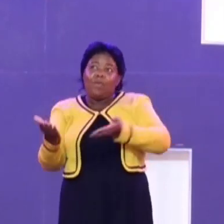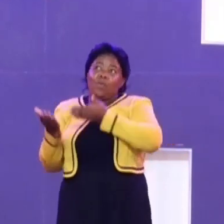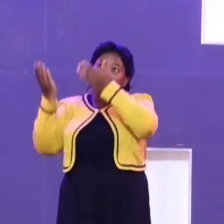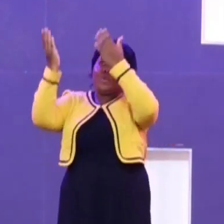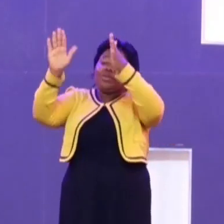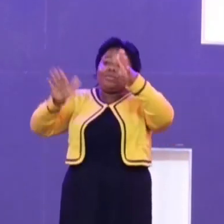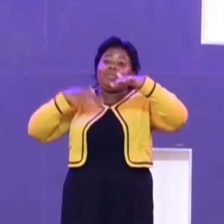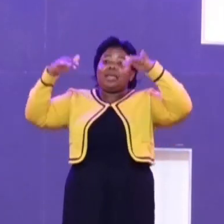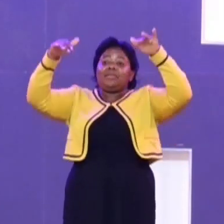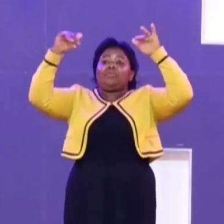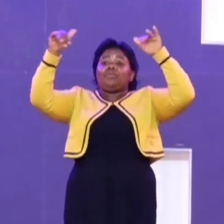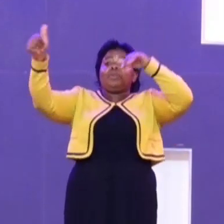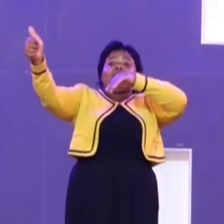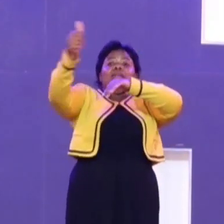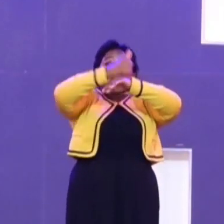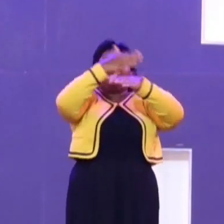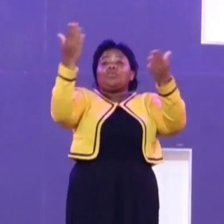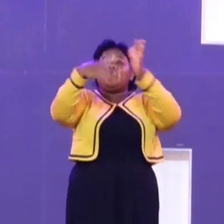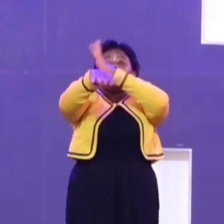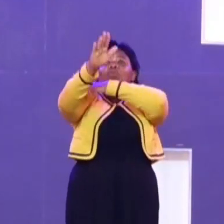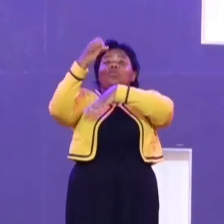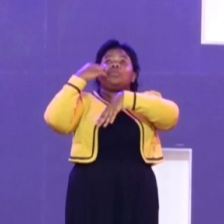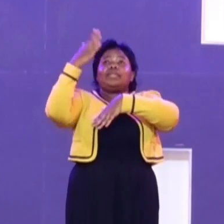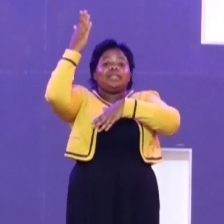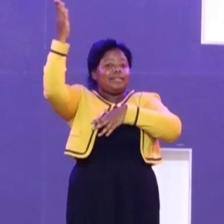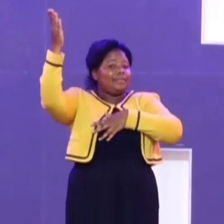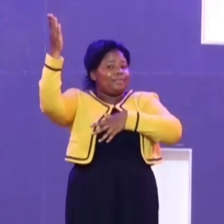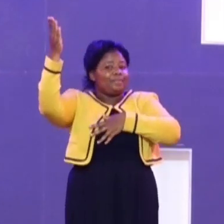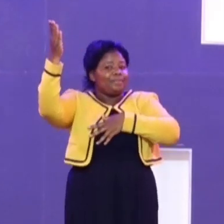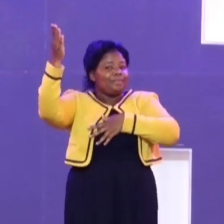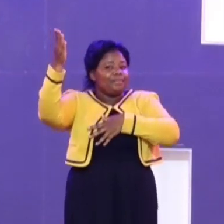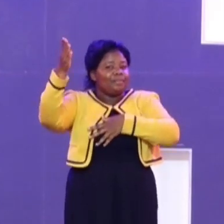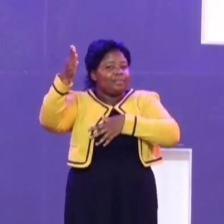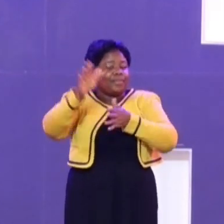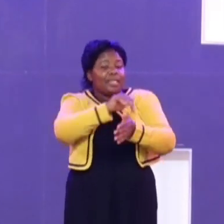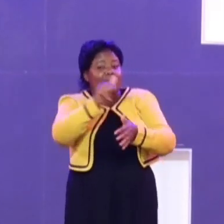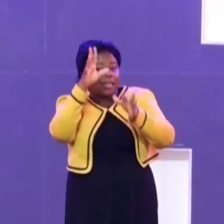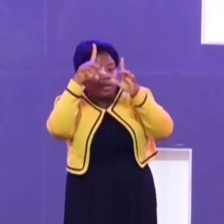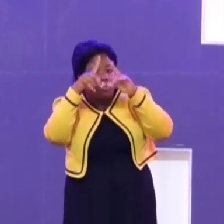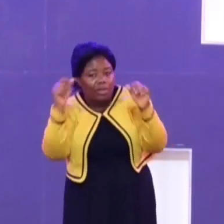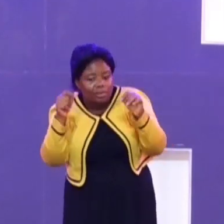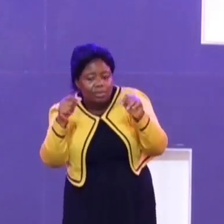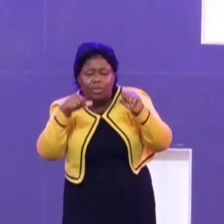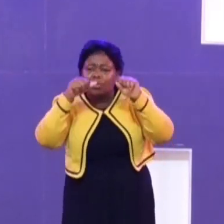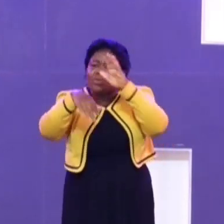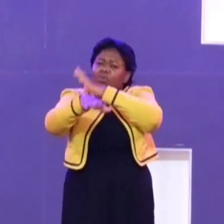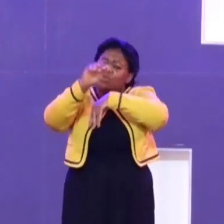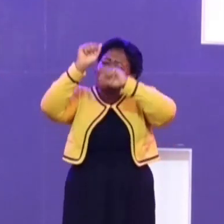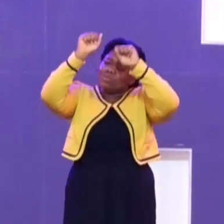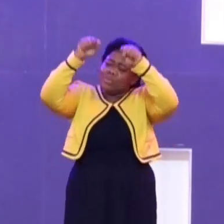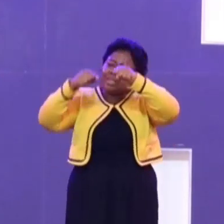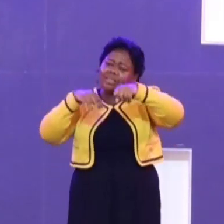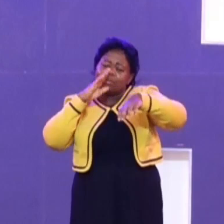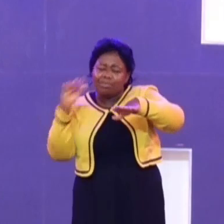God is. Sitani agamba nasi tulentebe yange nenjiteka Katonda wali. In other words, God is supposed to be down, I'm supposed to be